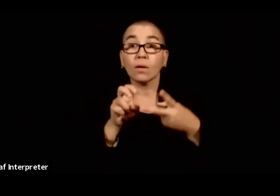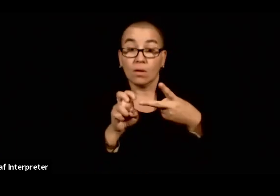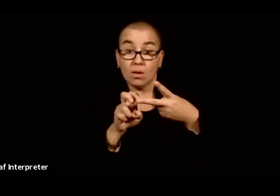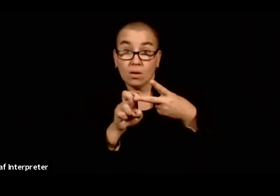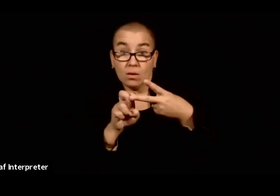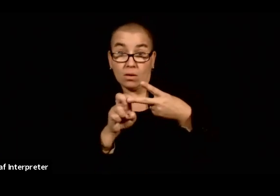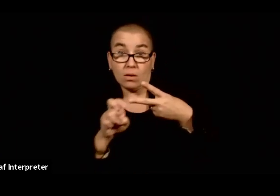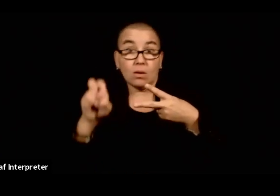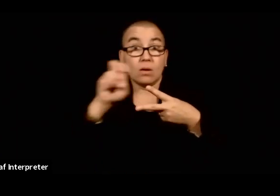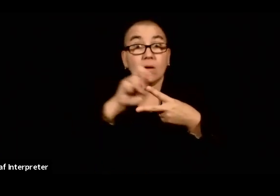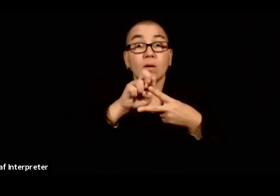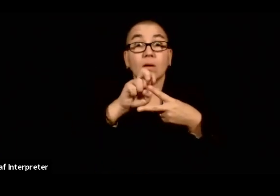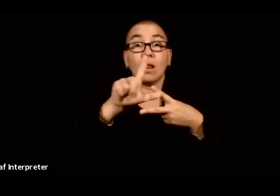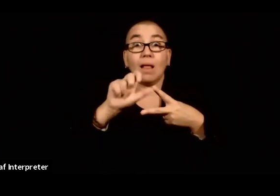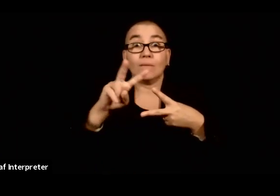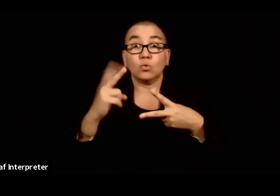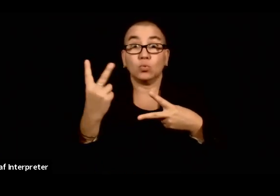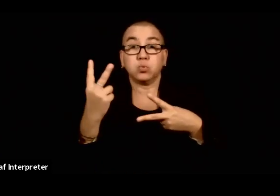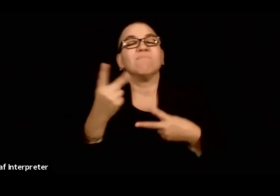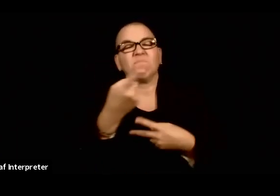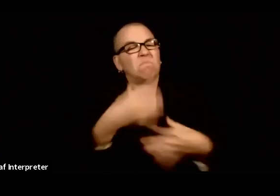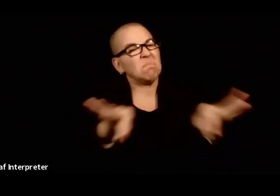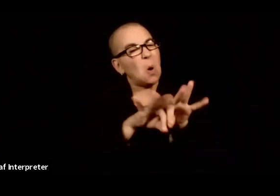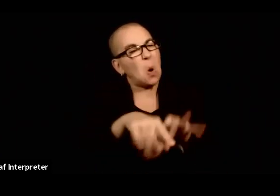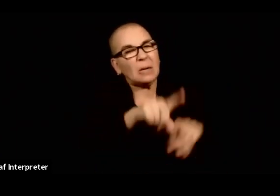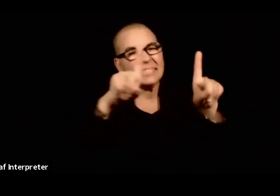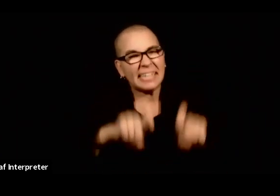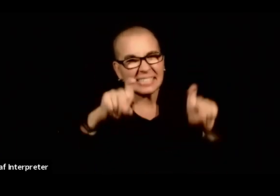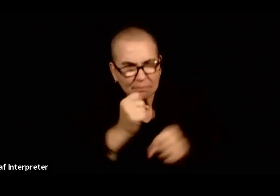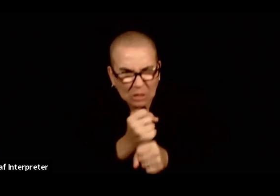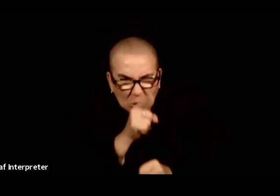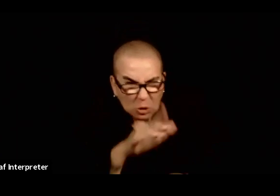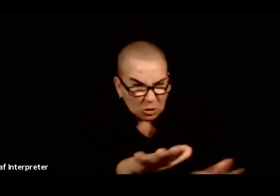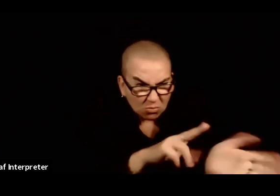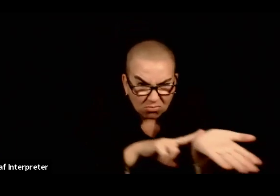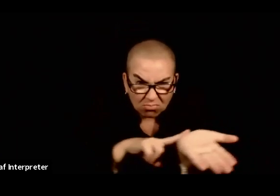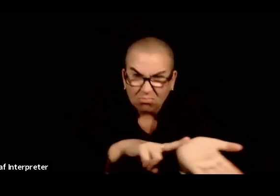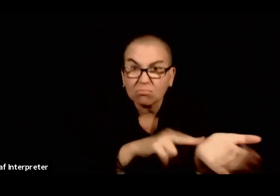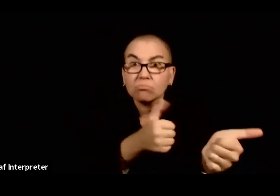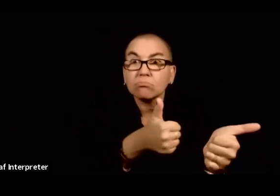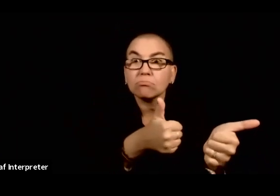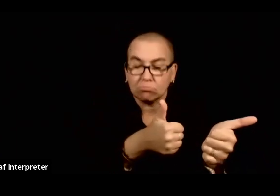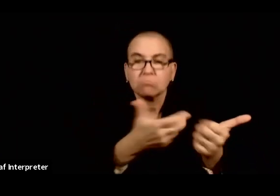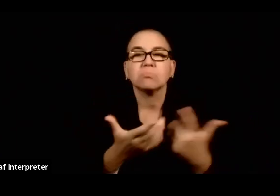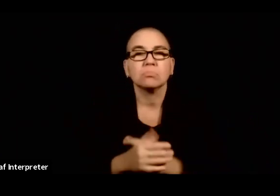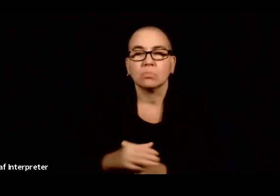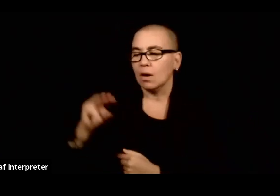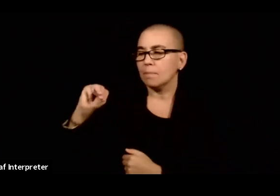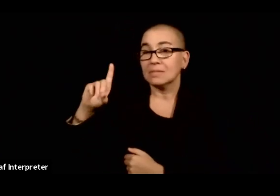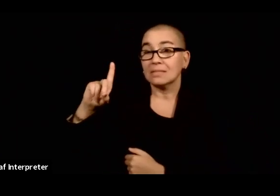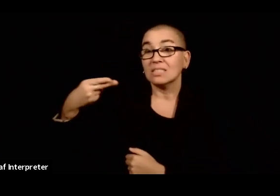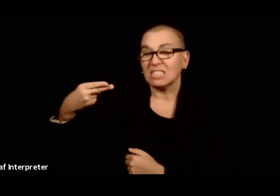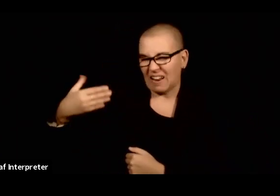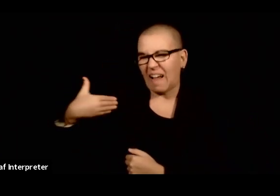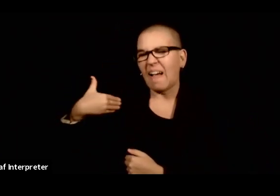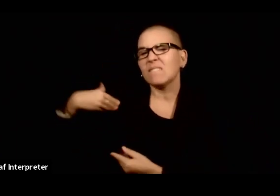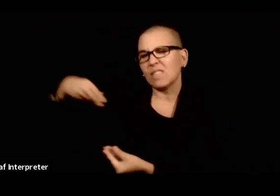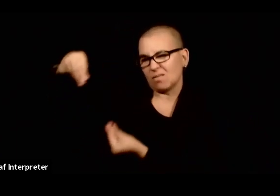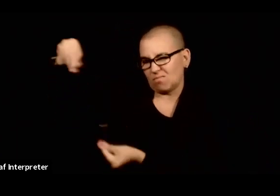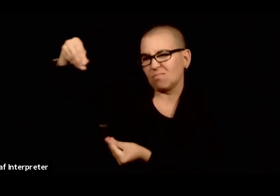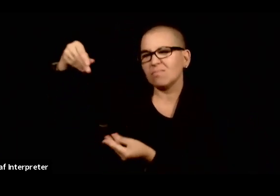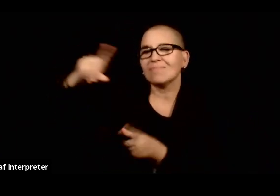to existing MDH guidance on the appropriate use of testing in long-term care facilities. A key factor